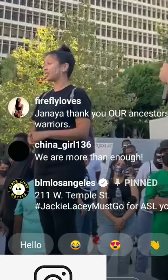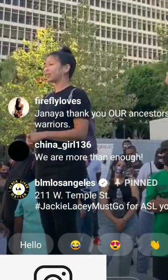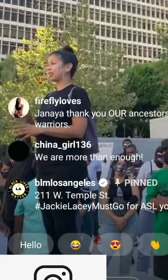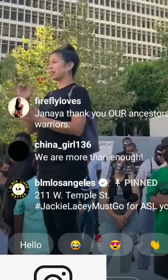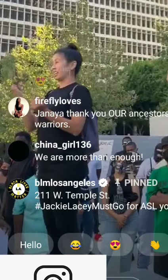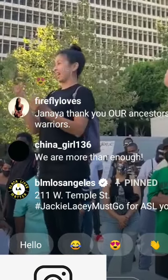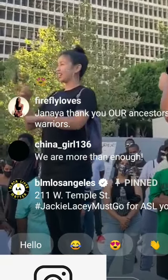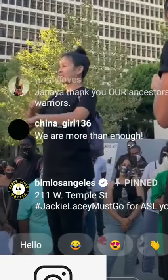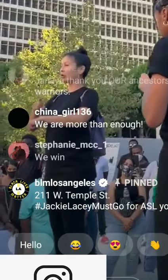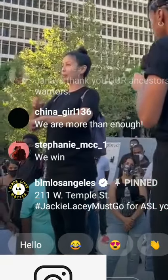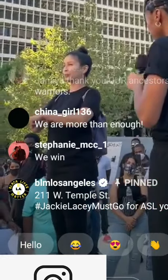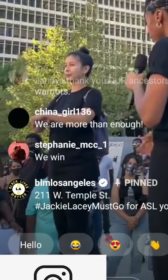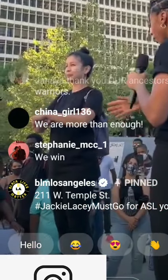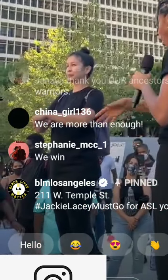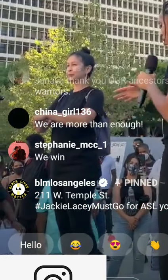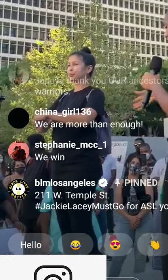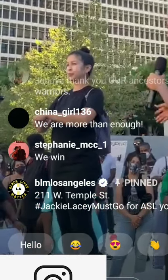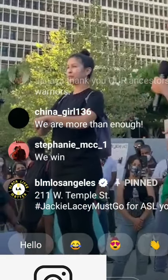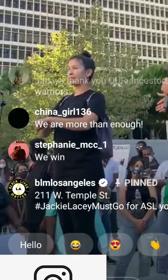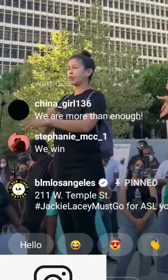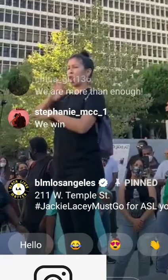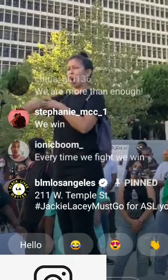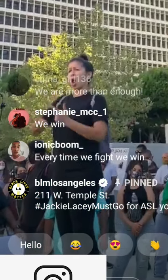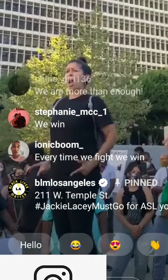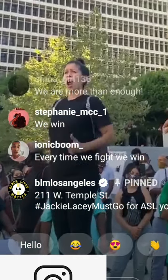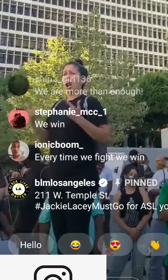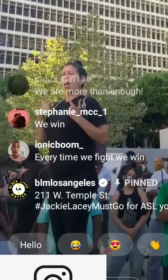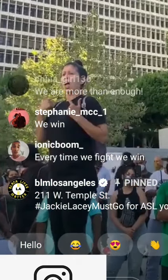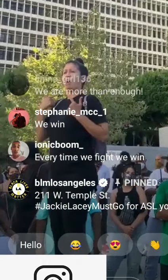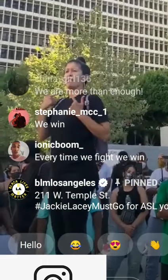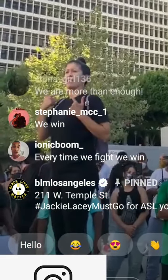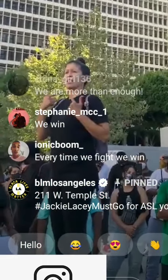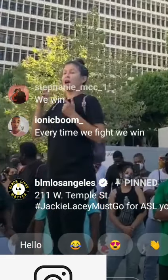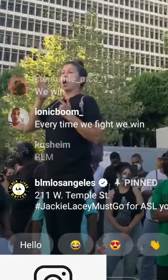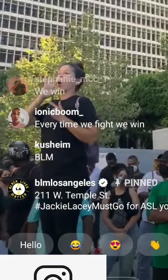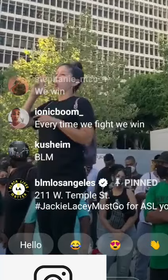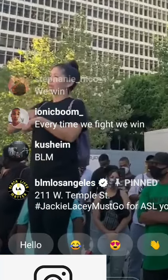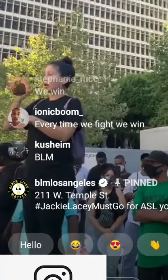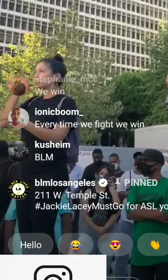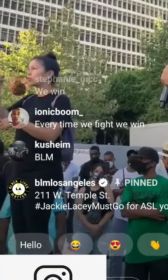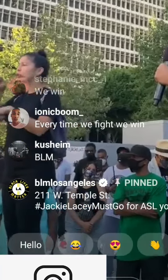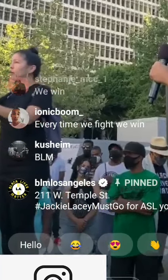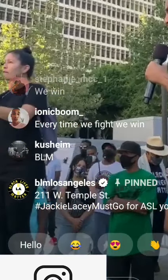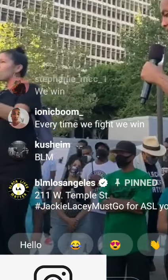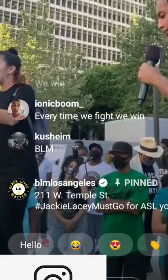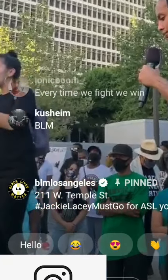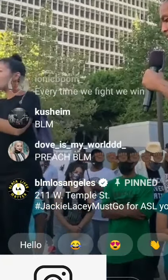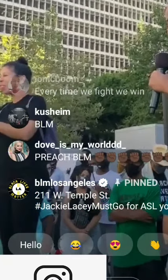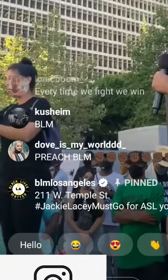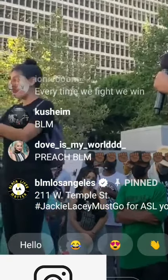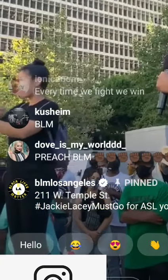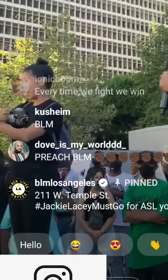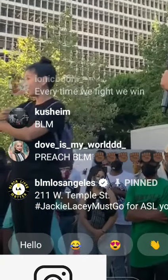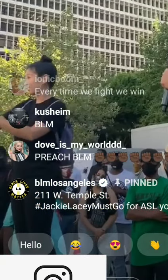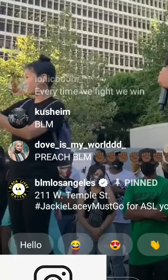you want to ask me if I belong here? You see, if you have to keep me, if you have to keep me